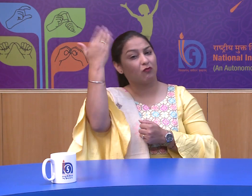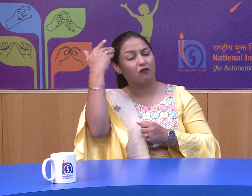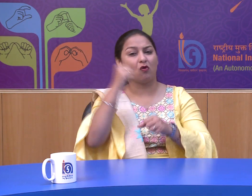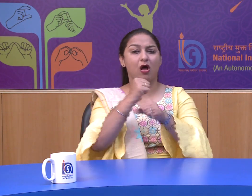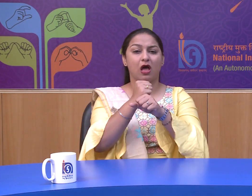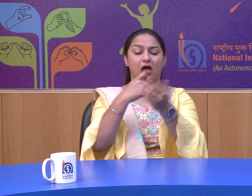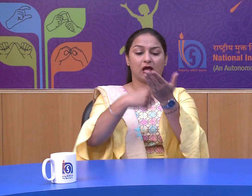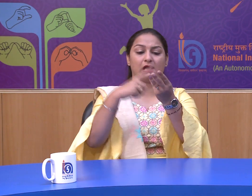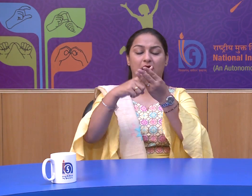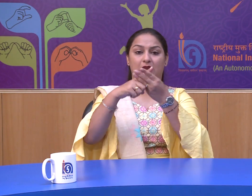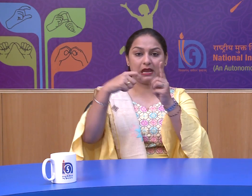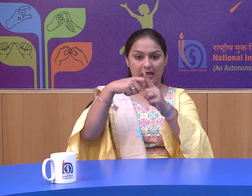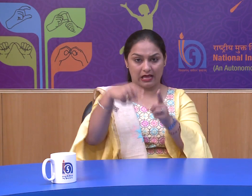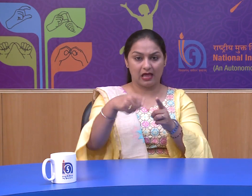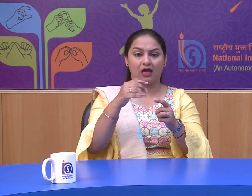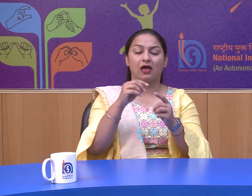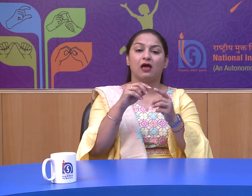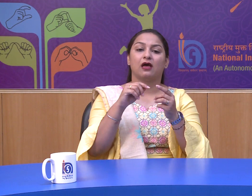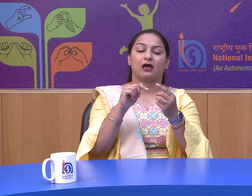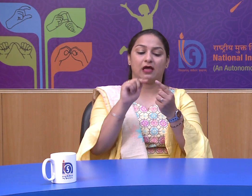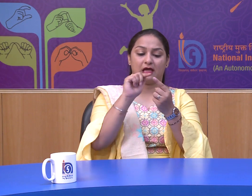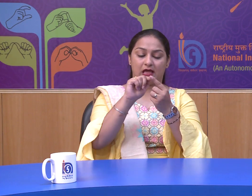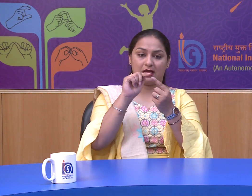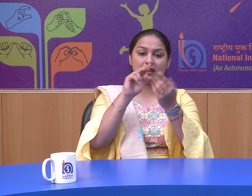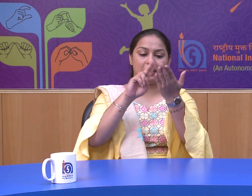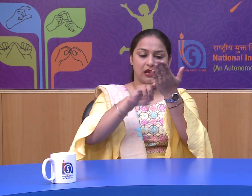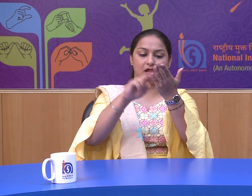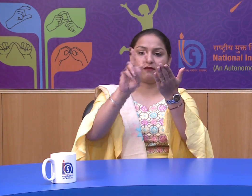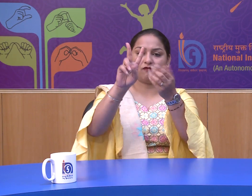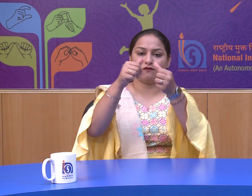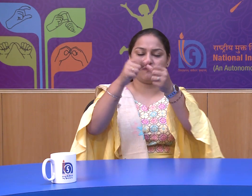invader Alexander and his army